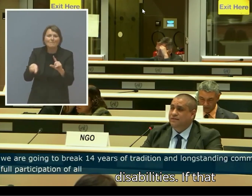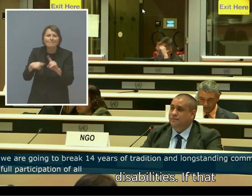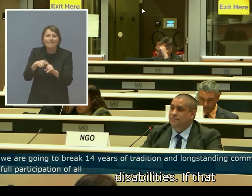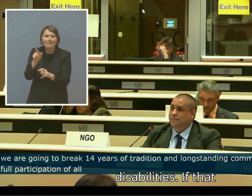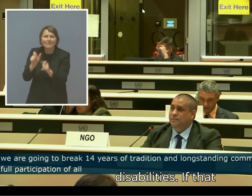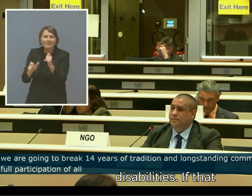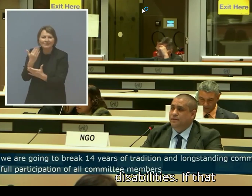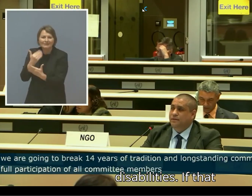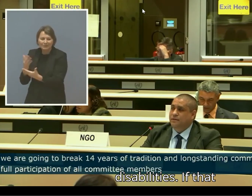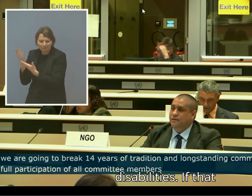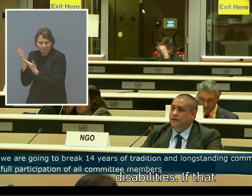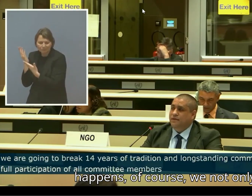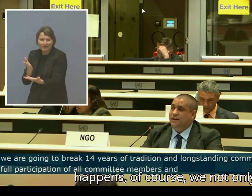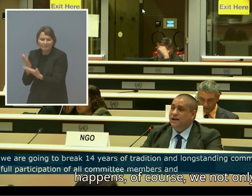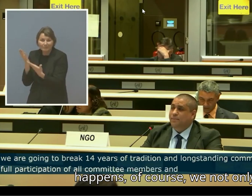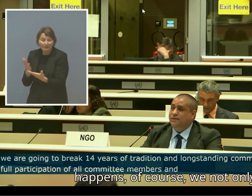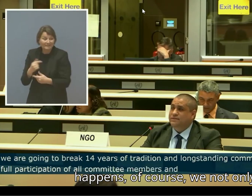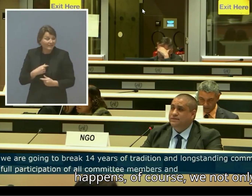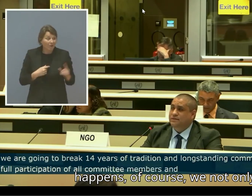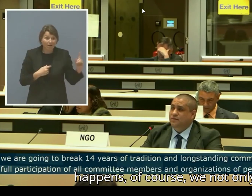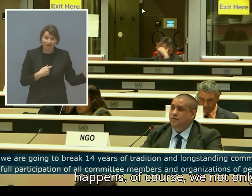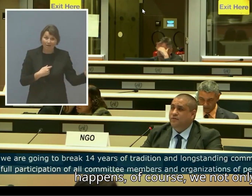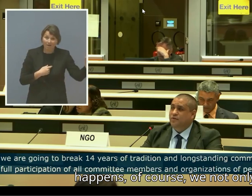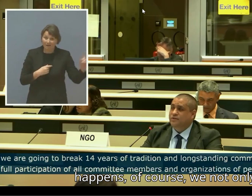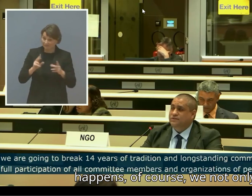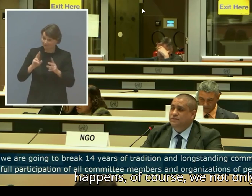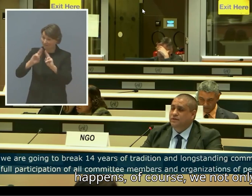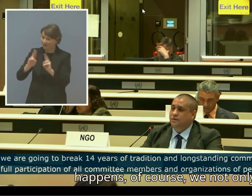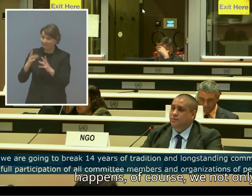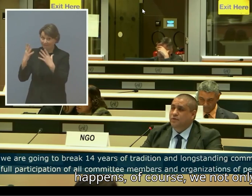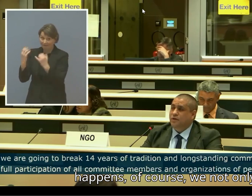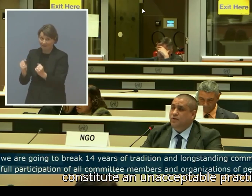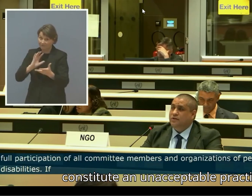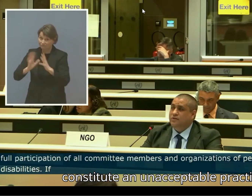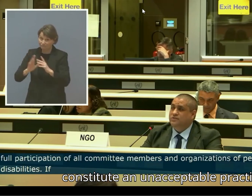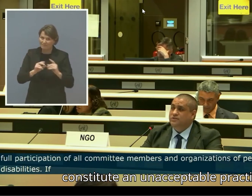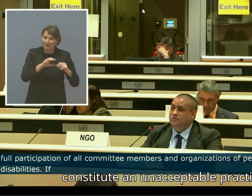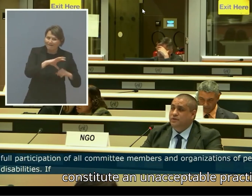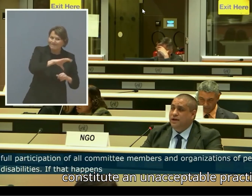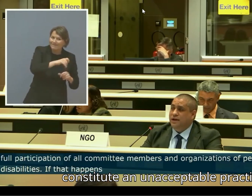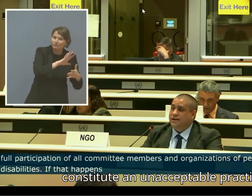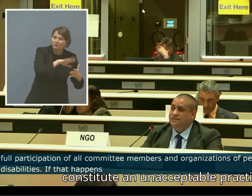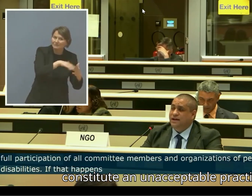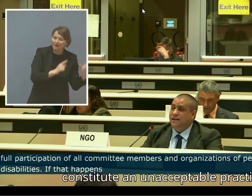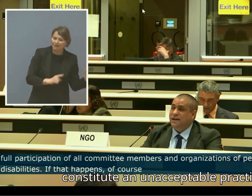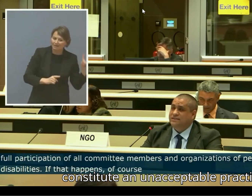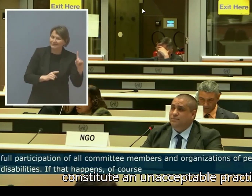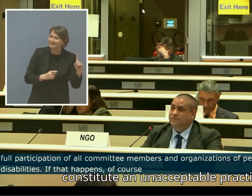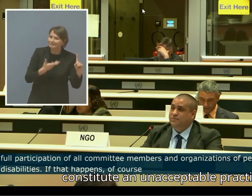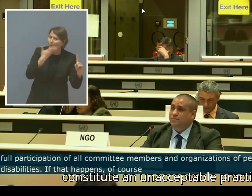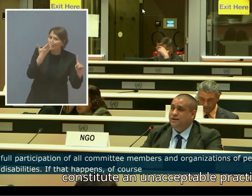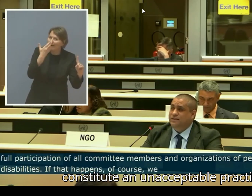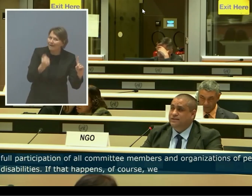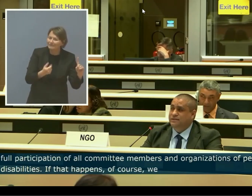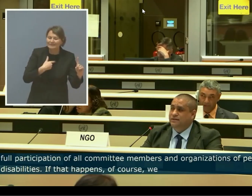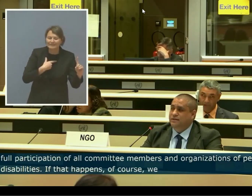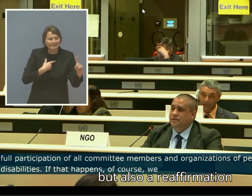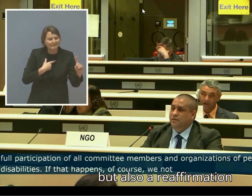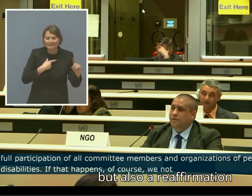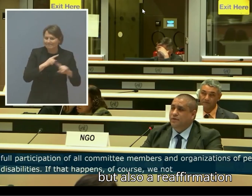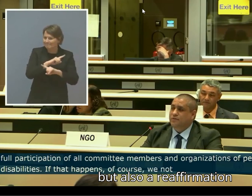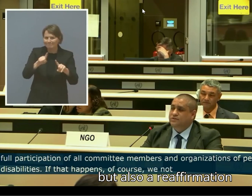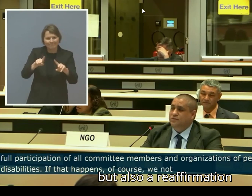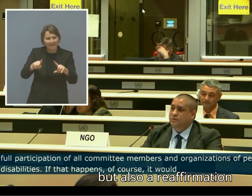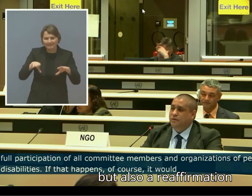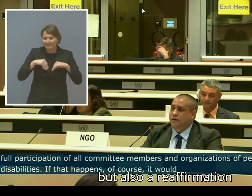disabilities. If that happens, of course, will not only constitute an unacceptable practice,